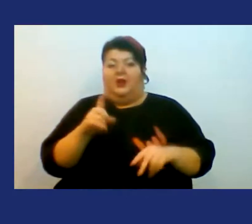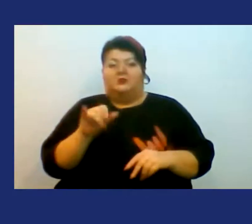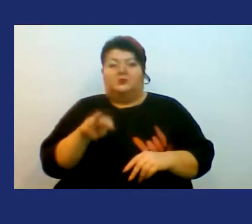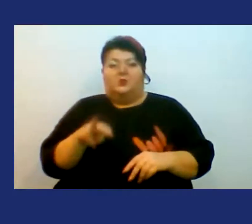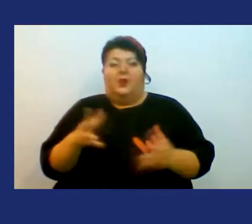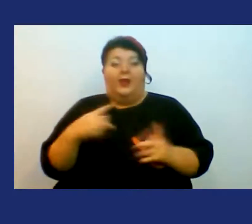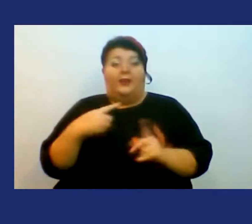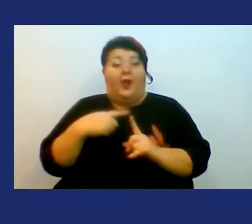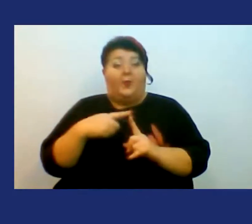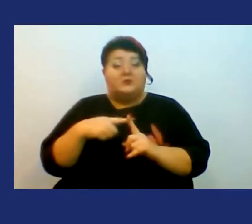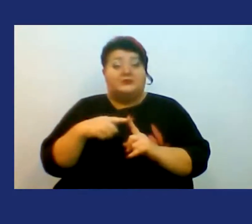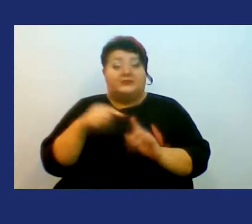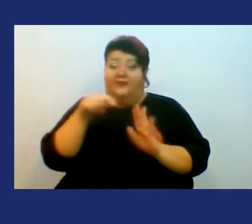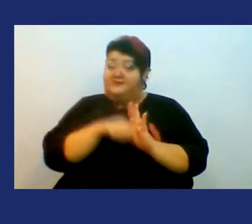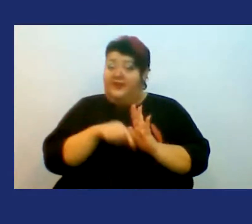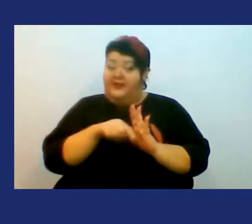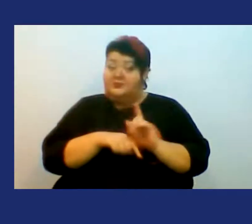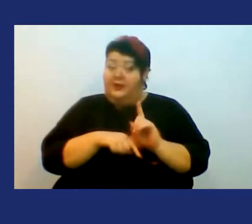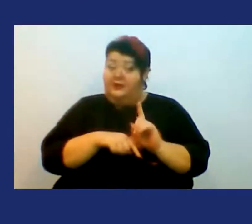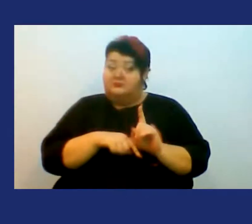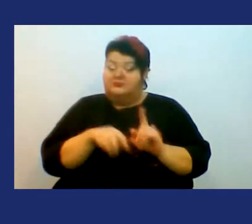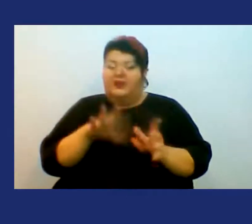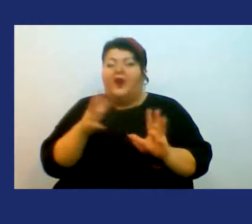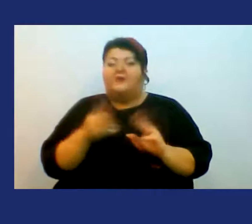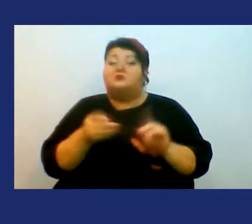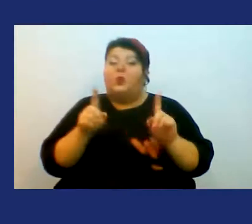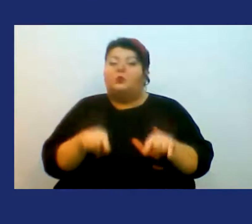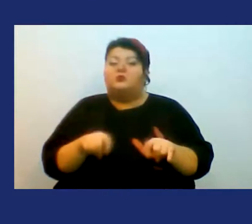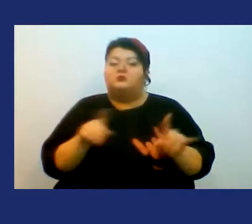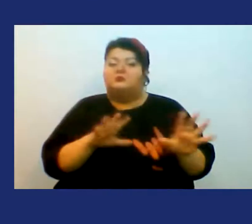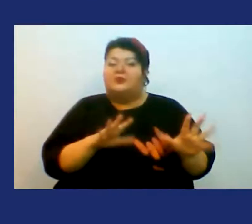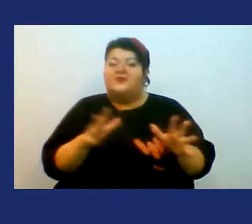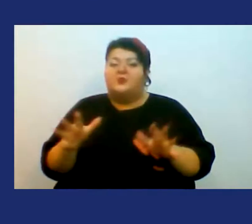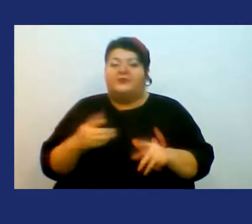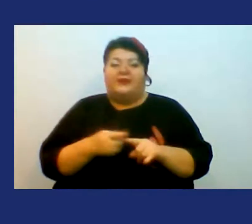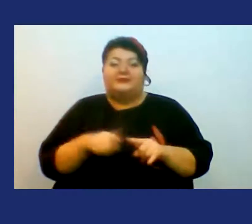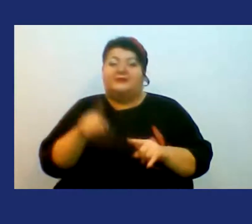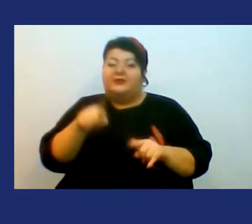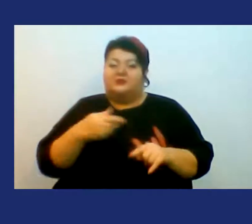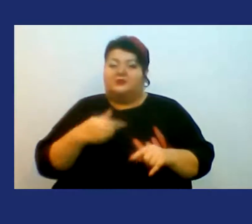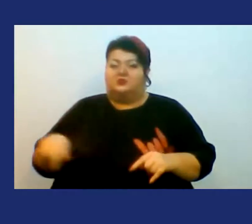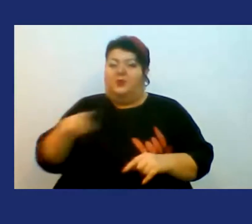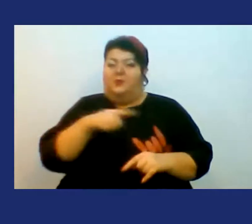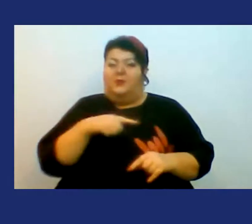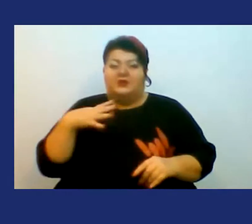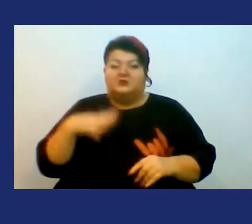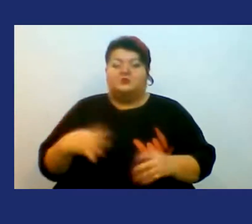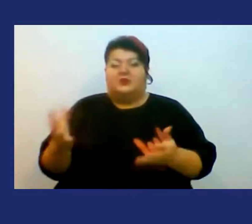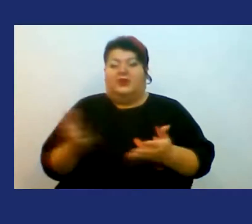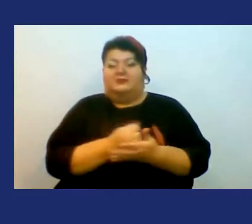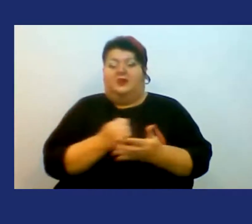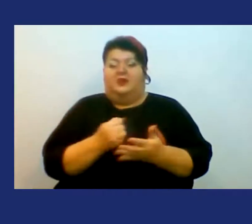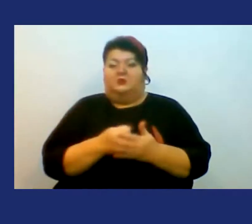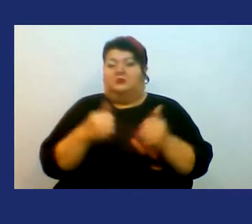campaign, creative ways to reach people. Yeah, it's been really amazing how adaptable and innovative people have been in the